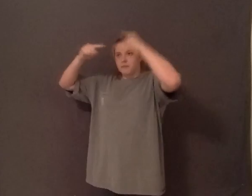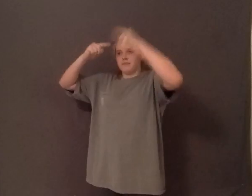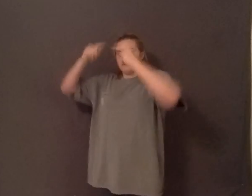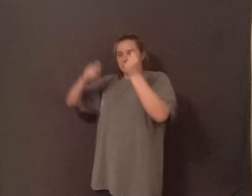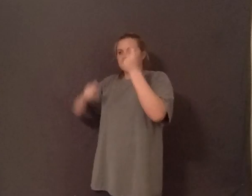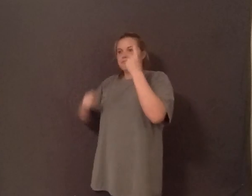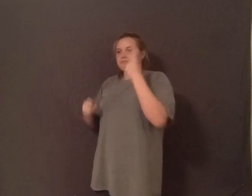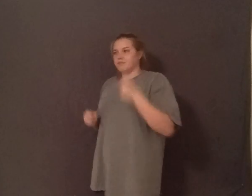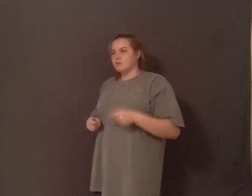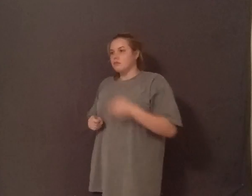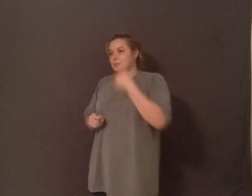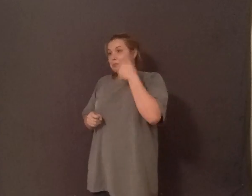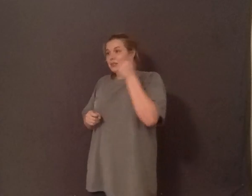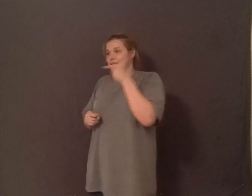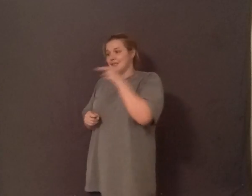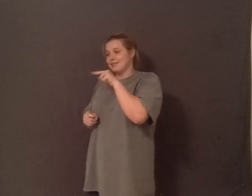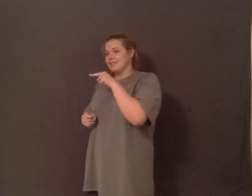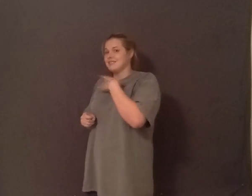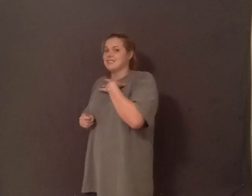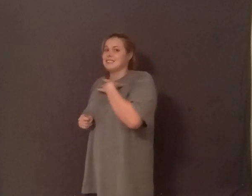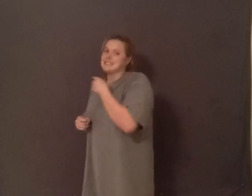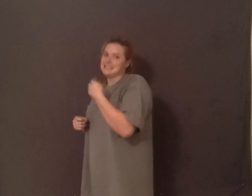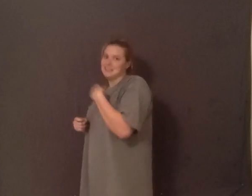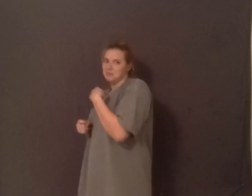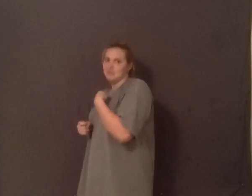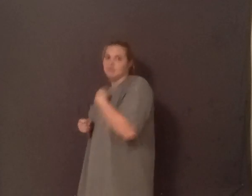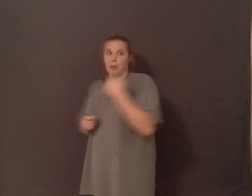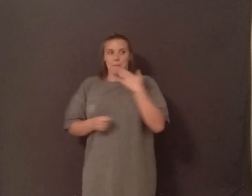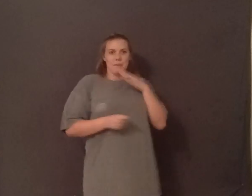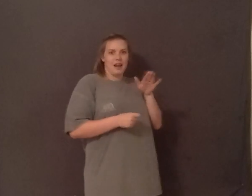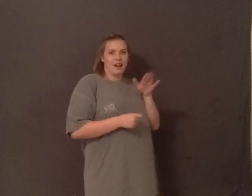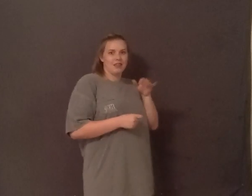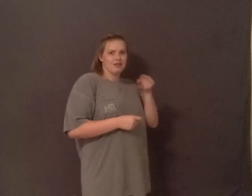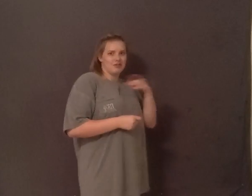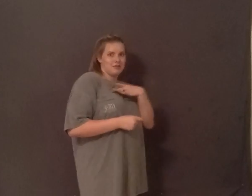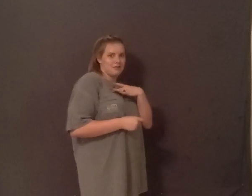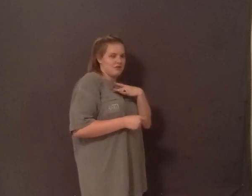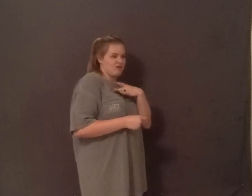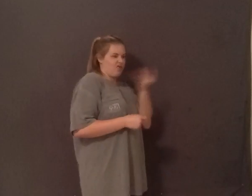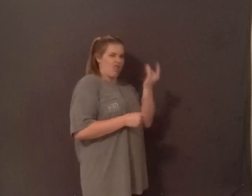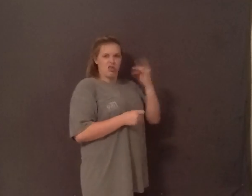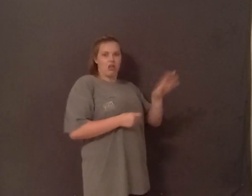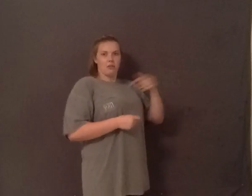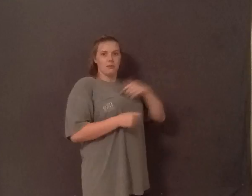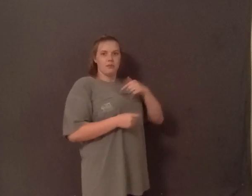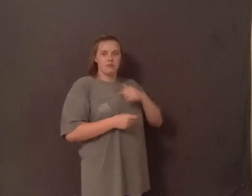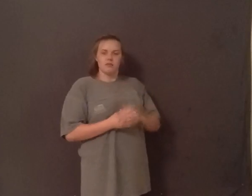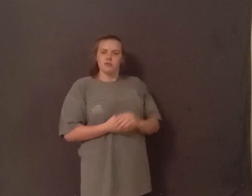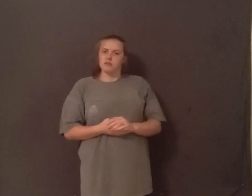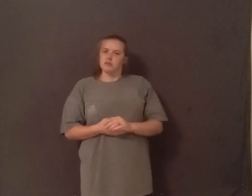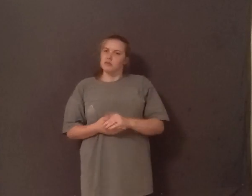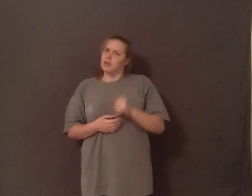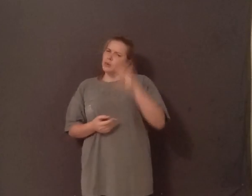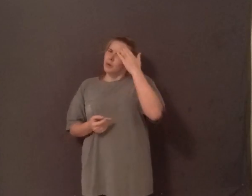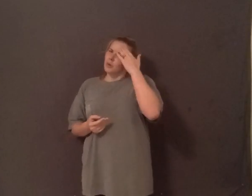It would be best for her to like me. It would be bad if she didn't. How do you know that? If she likes you, does that mean you'll be happy?